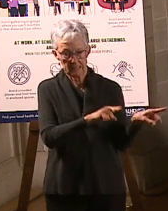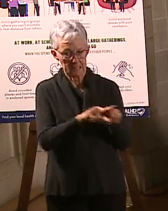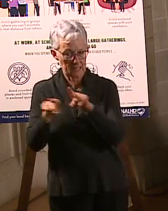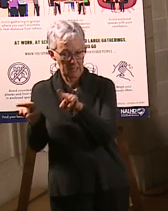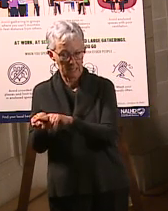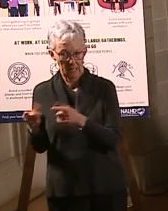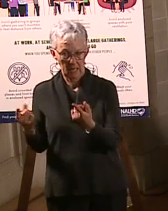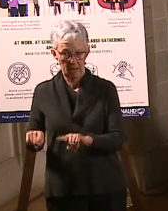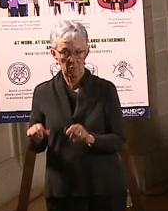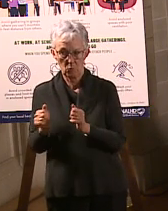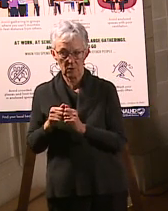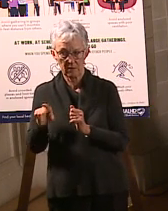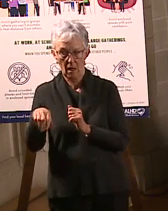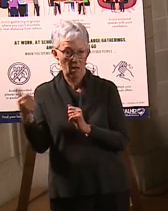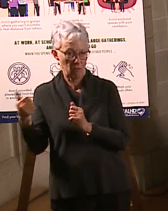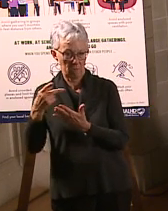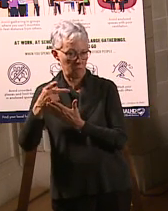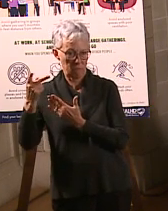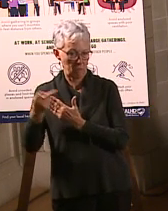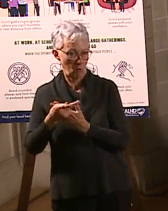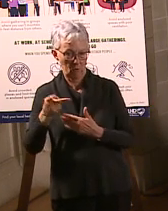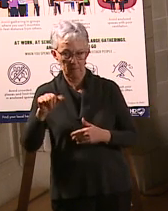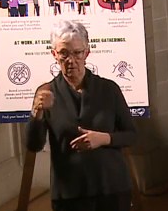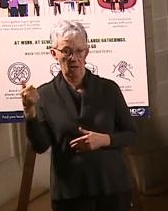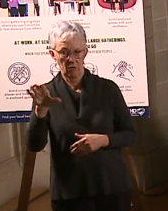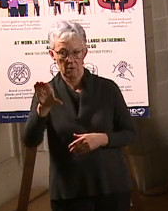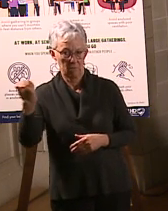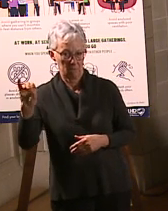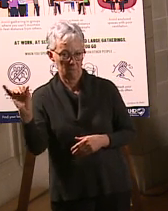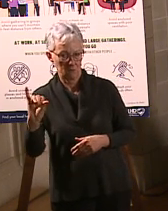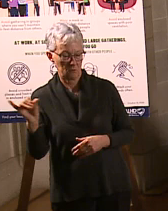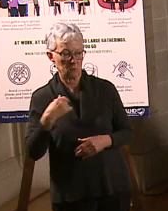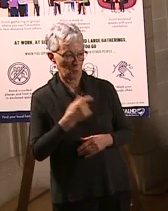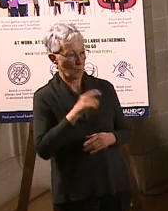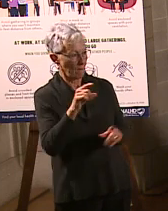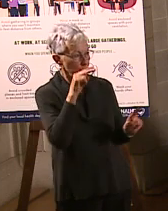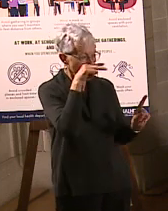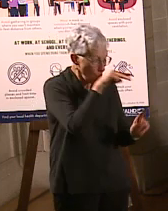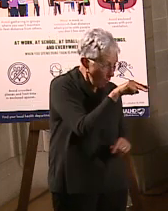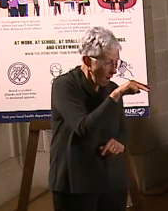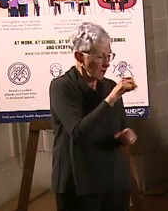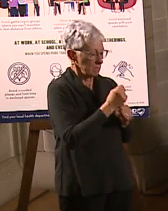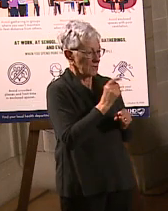to stay diligent on and make sure that they're following the obligations.